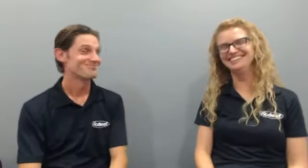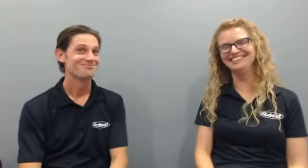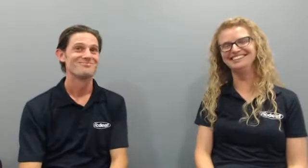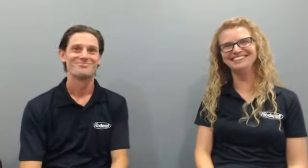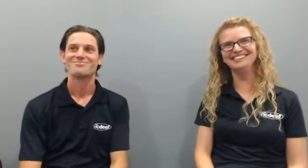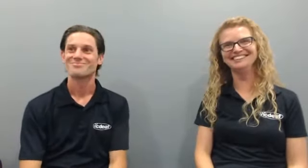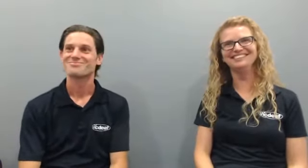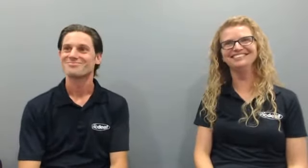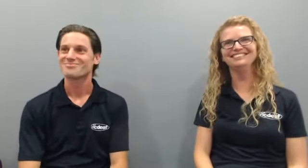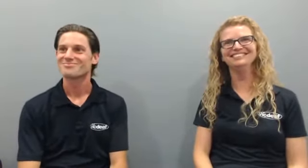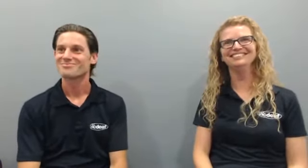everyone's happy, then it works.